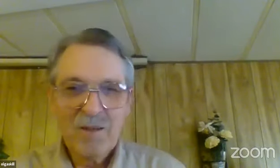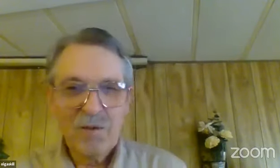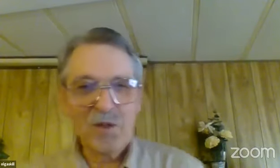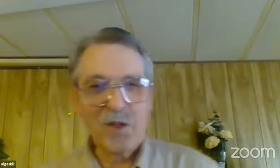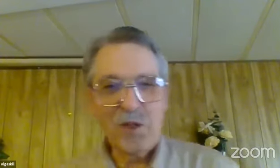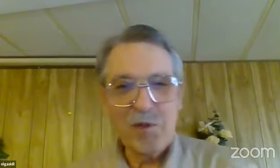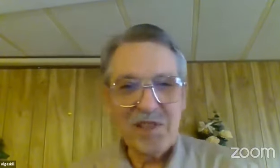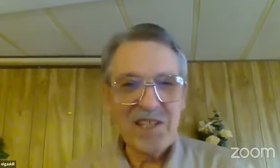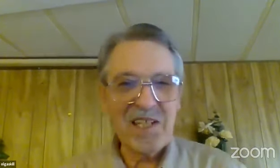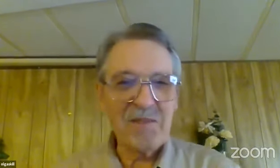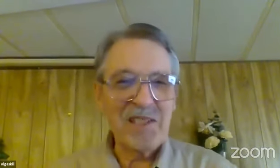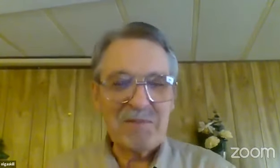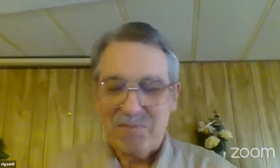we're going to go with it anyway.